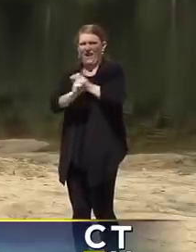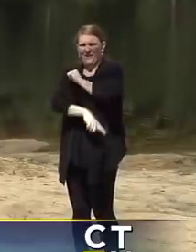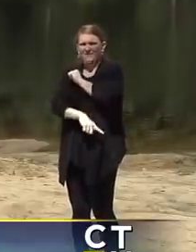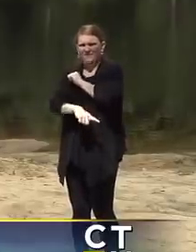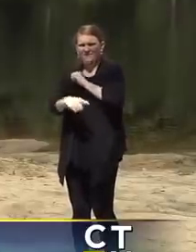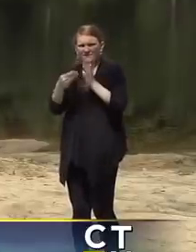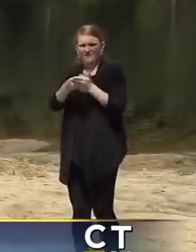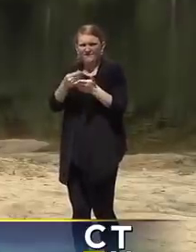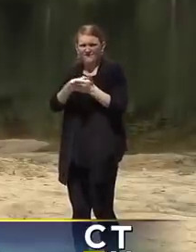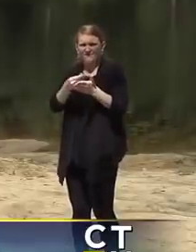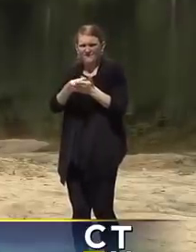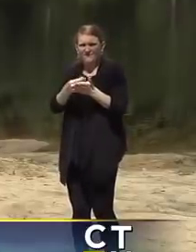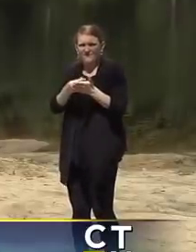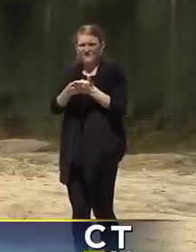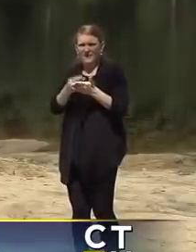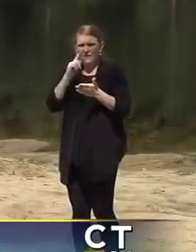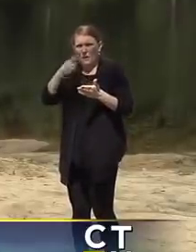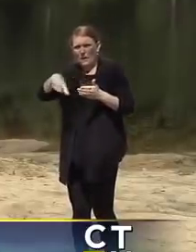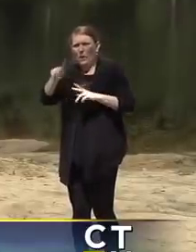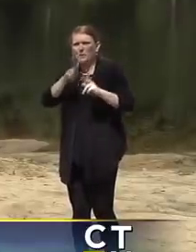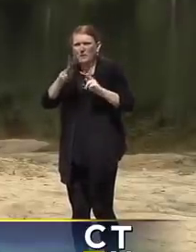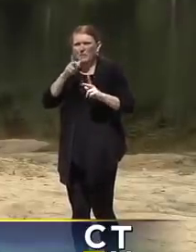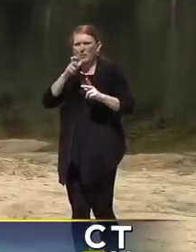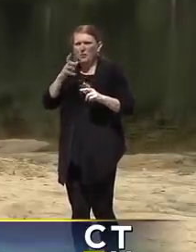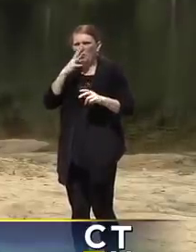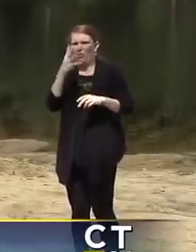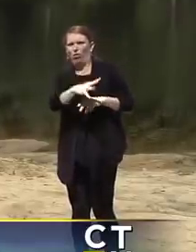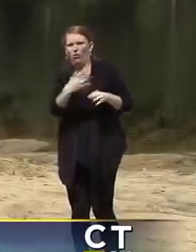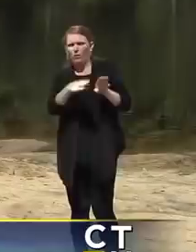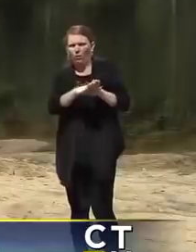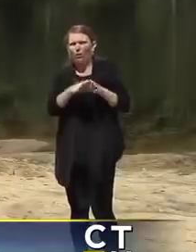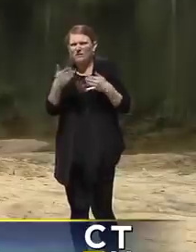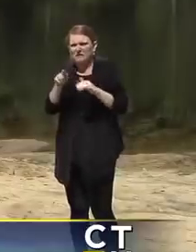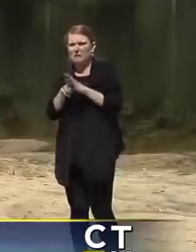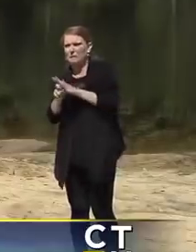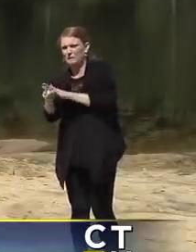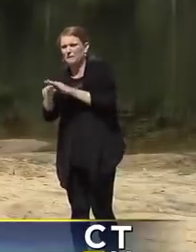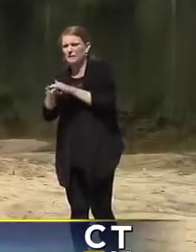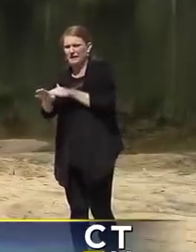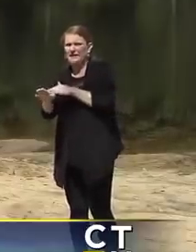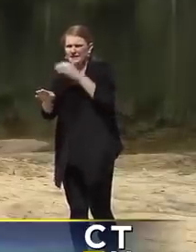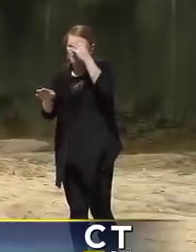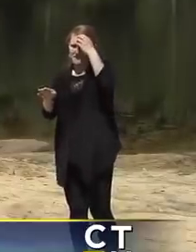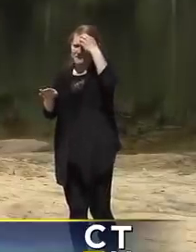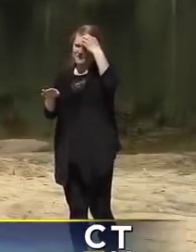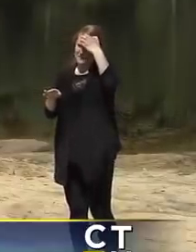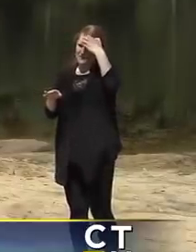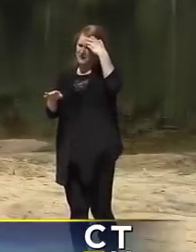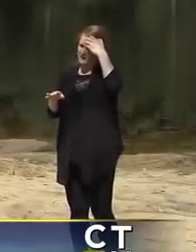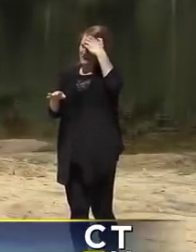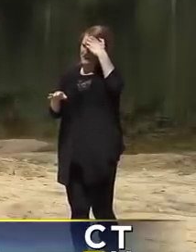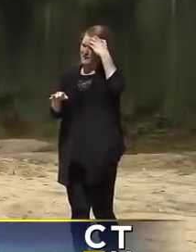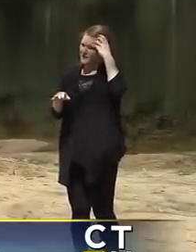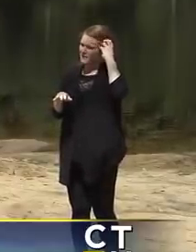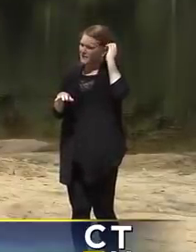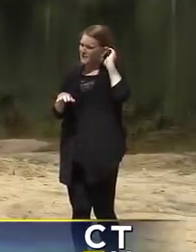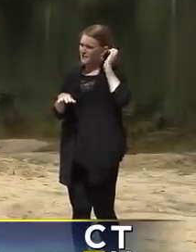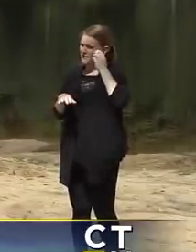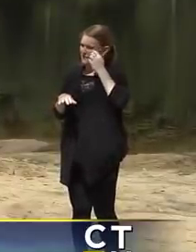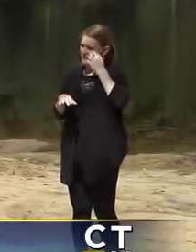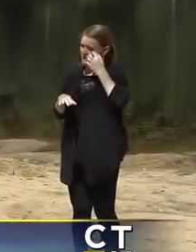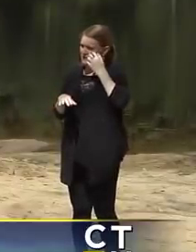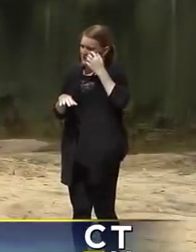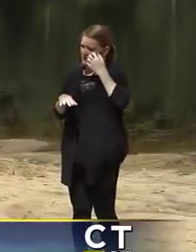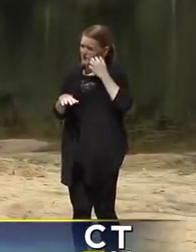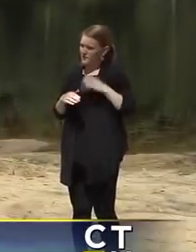closures and walk in. That's really challenging for us to be able to manage when we're using the limitations on capacity of